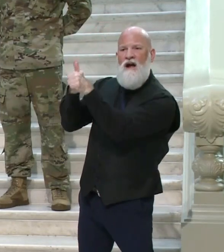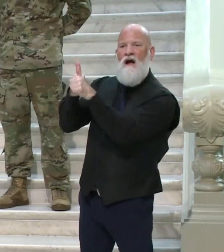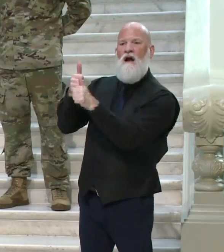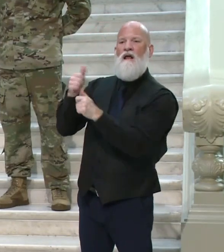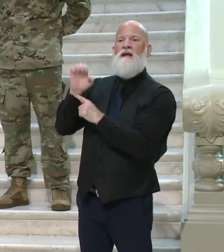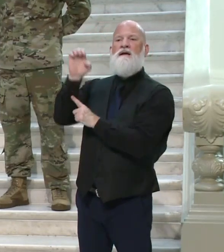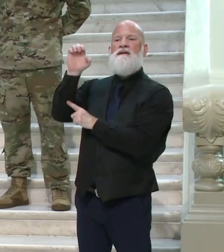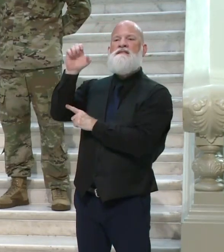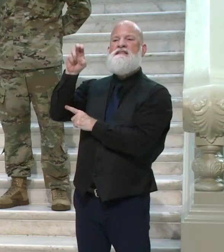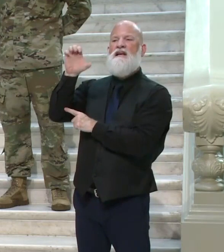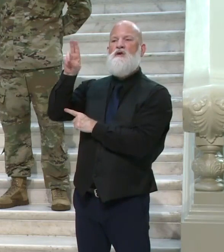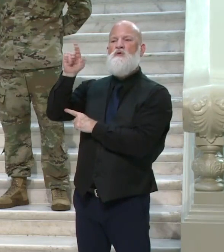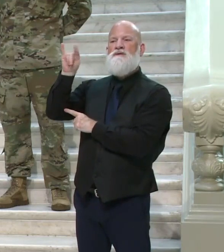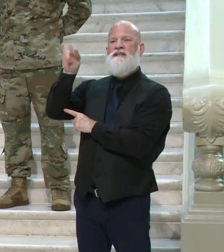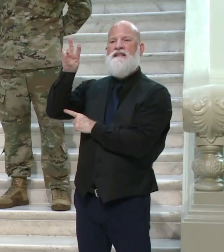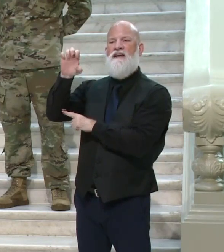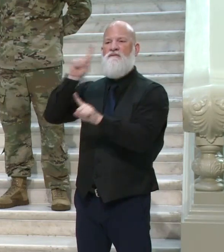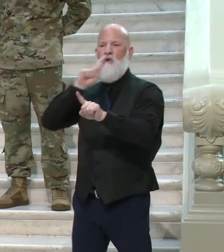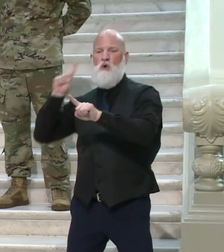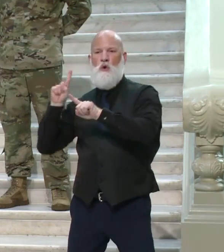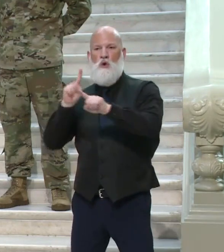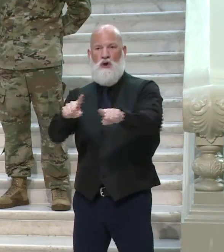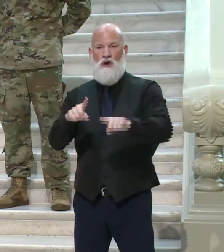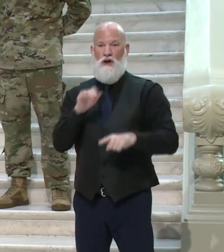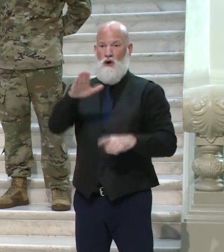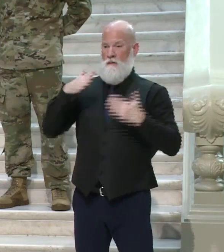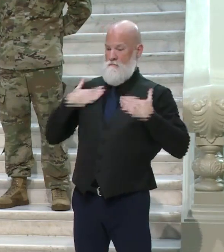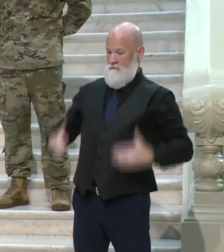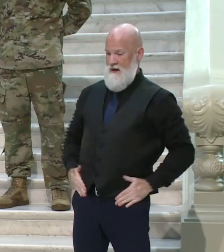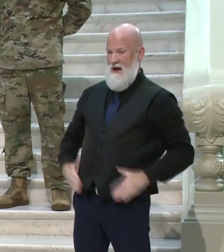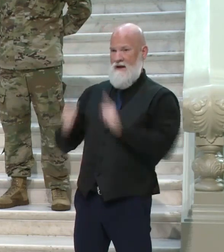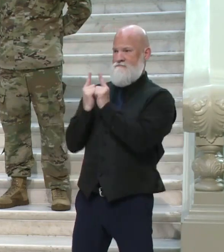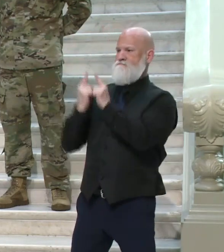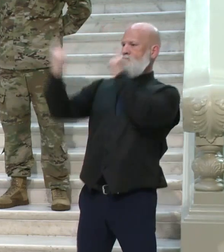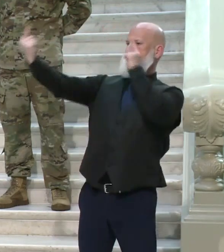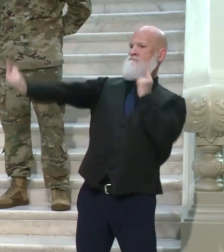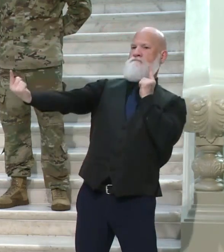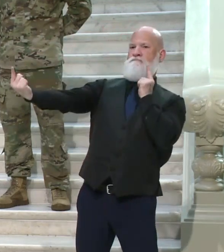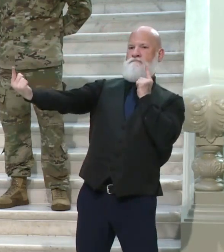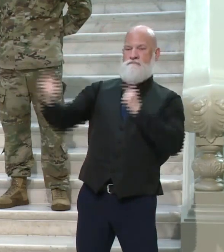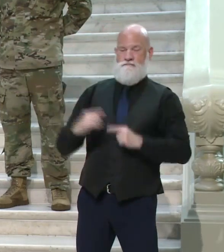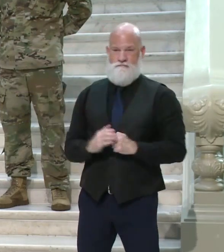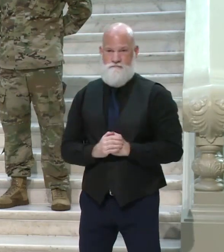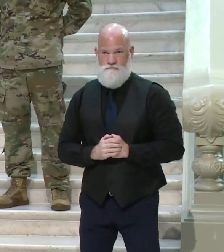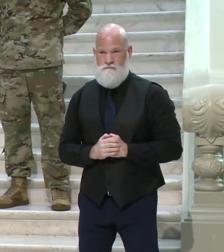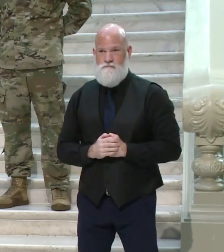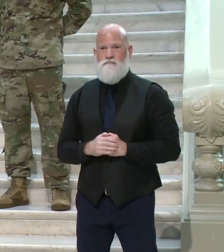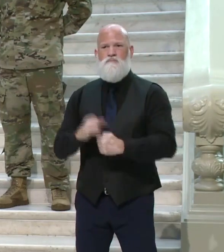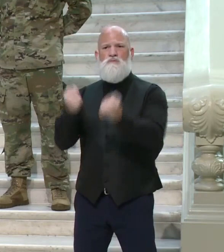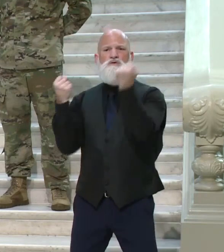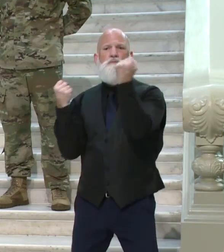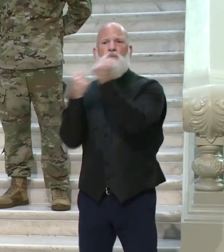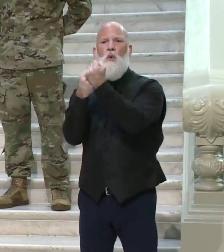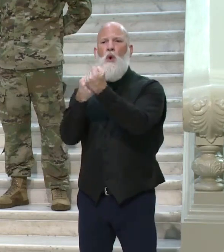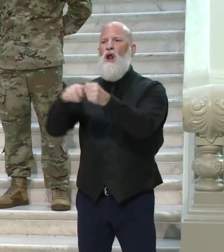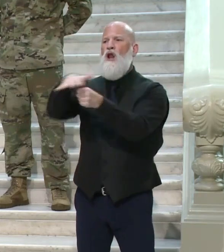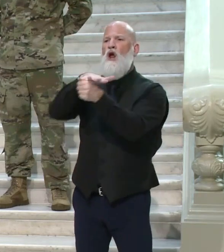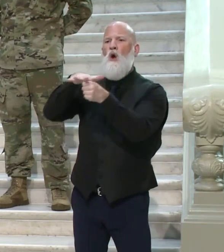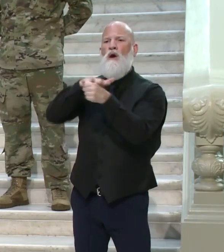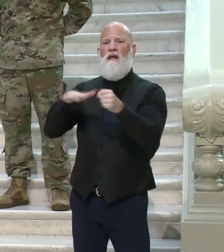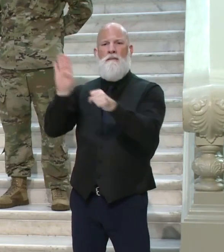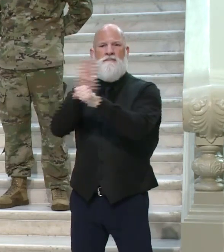distancing guidance. Find a way to support your local business and take care of those neighbors that are in